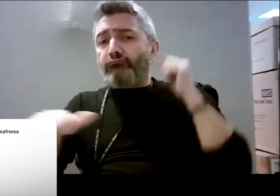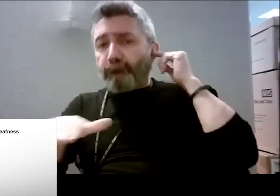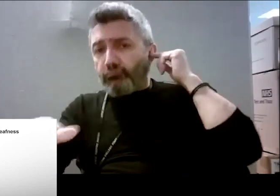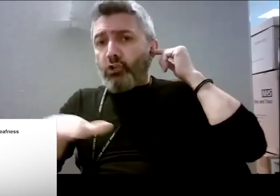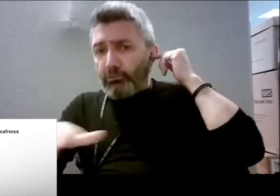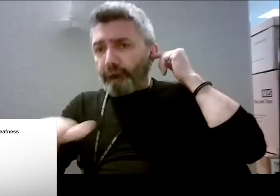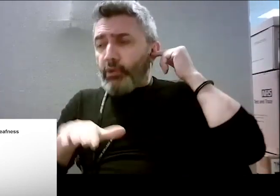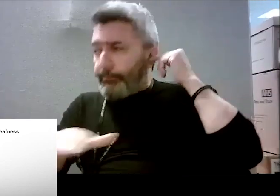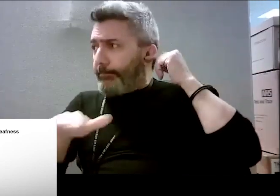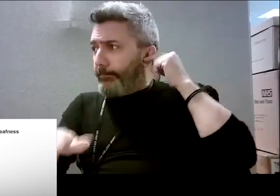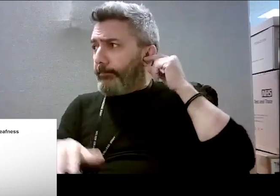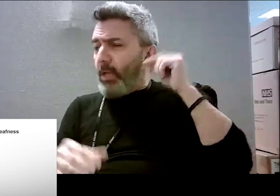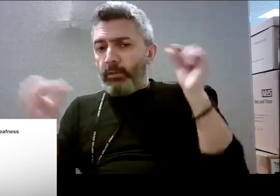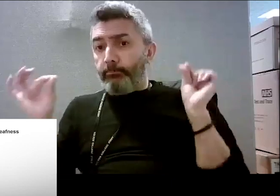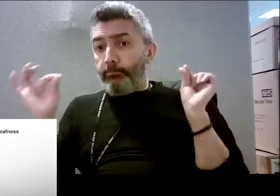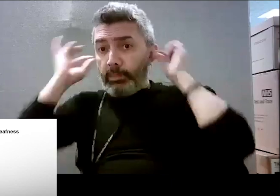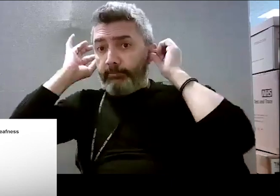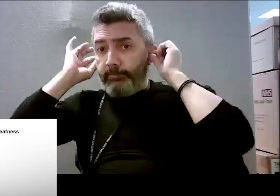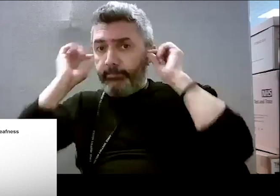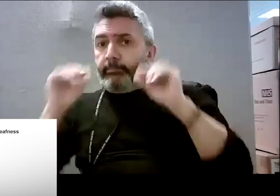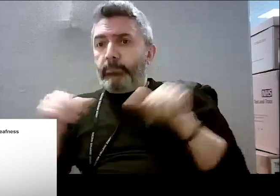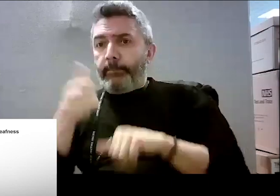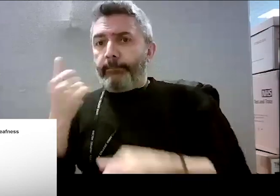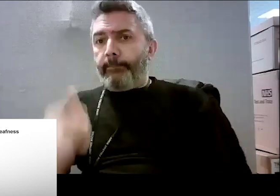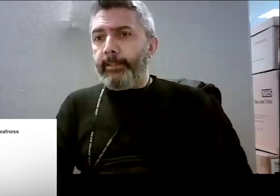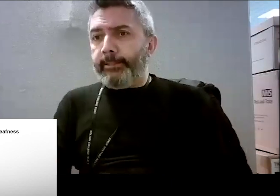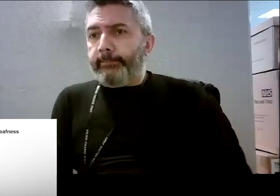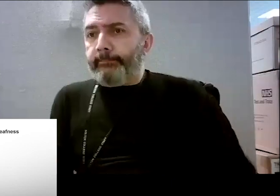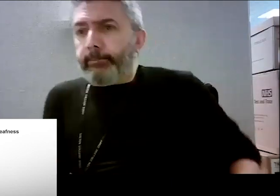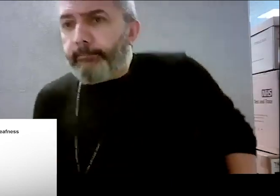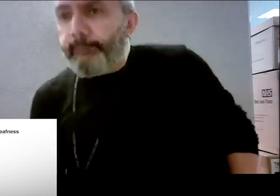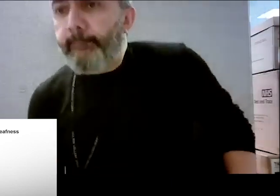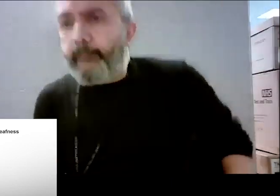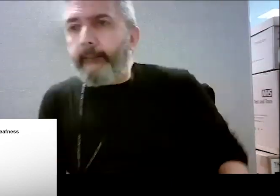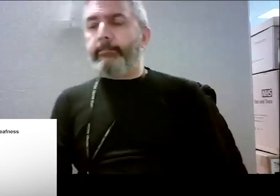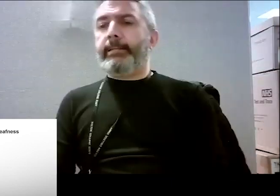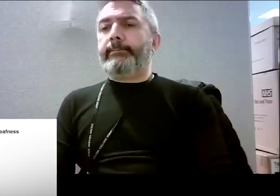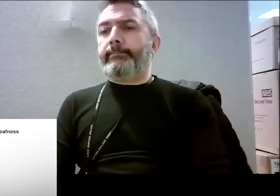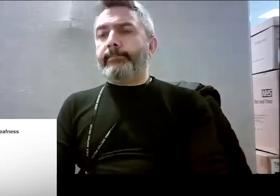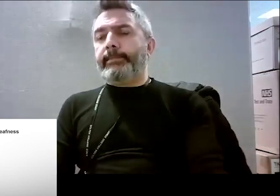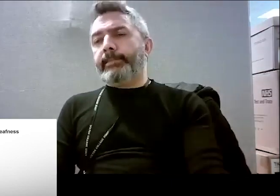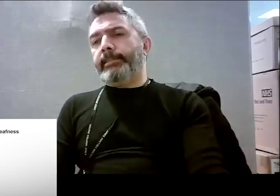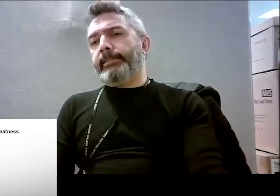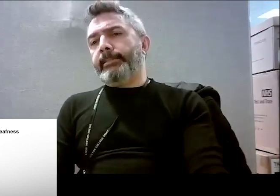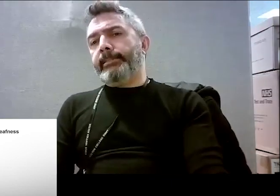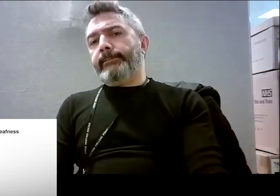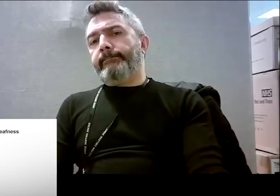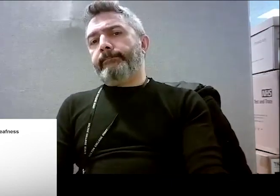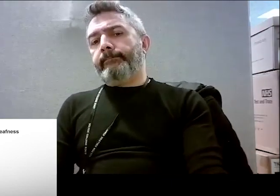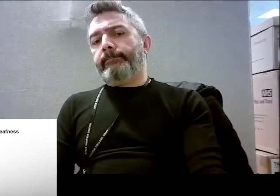And also the DJs in the clubs, they have to wear earplugs as well, just to protect their hearing.